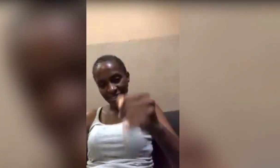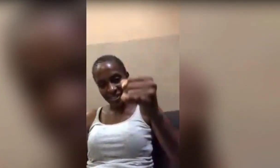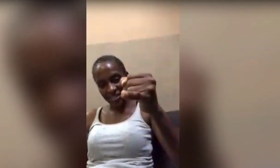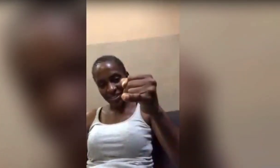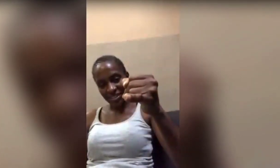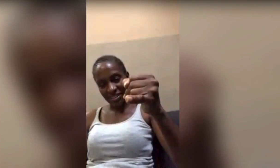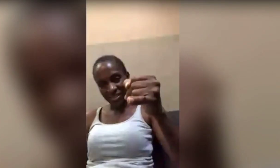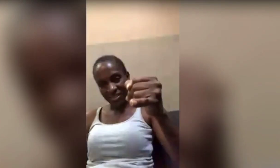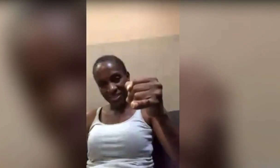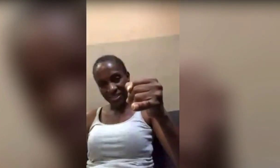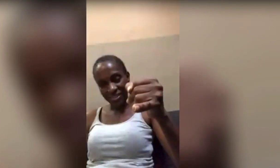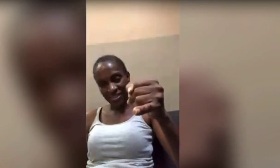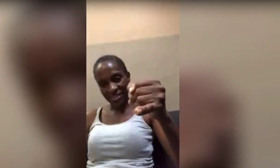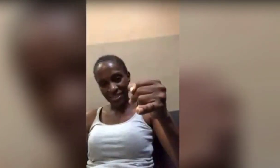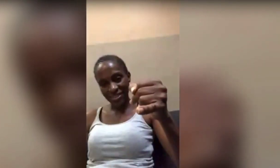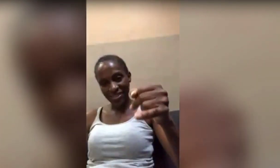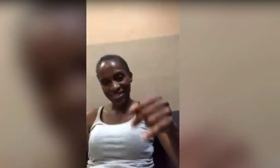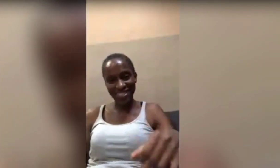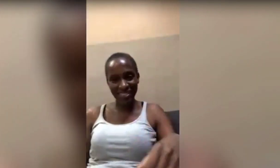Wonderful. Is this your first time signing, ma'am?